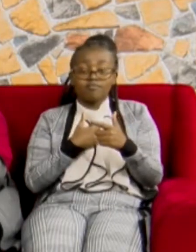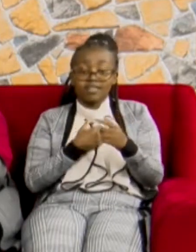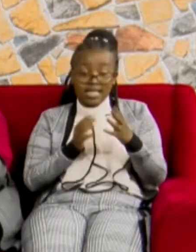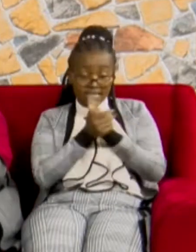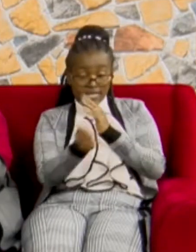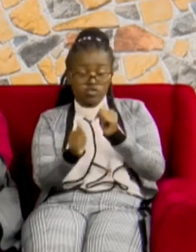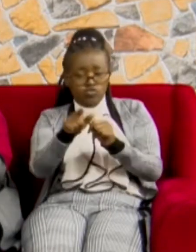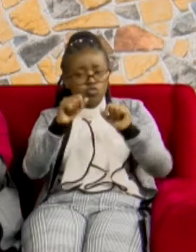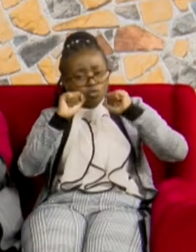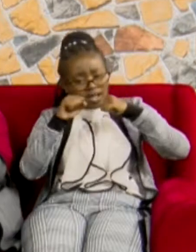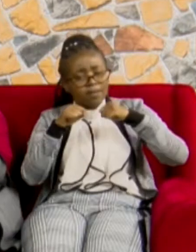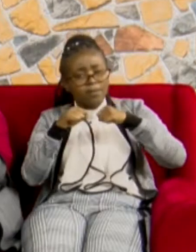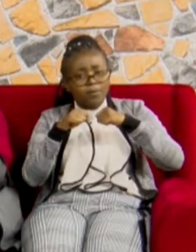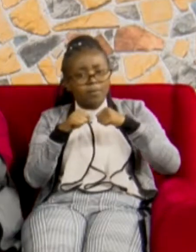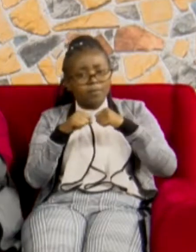you able to